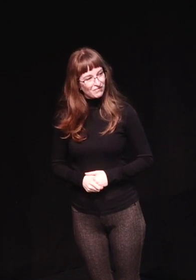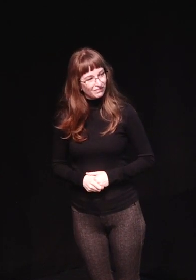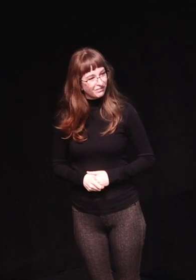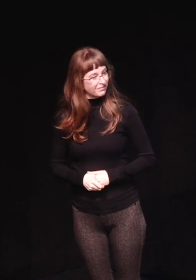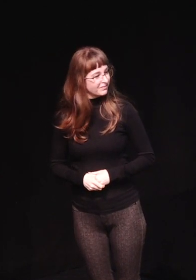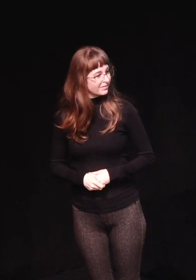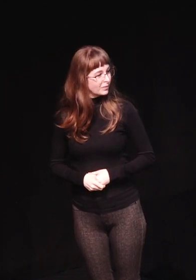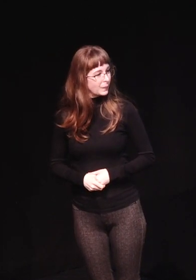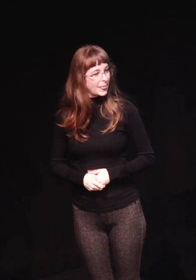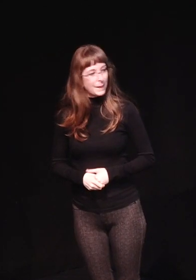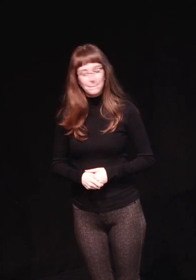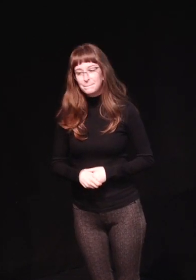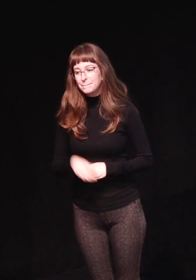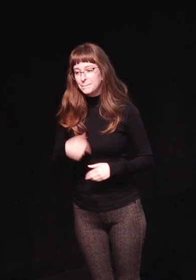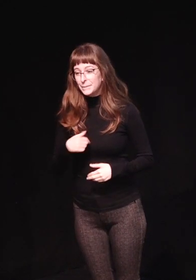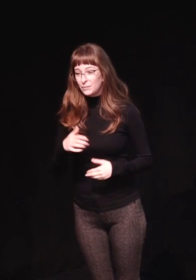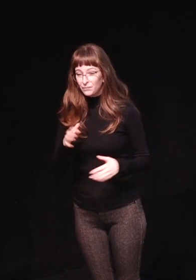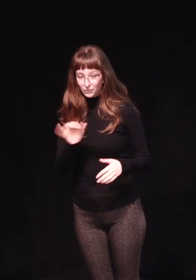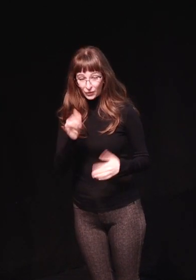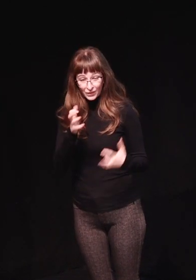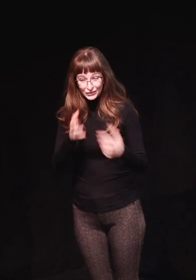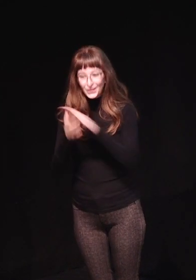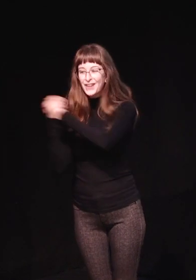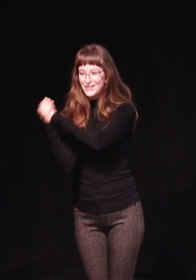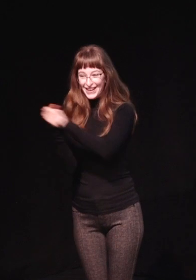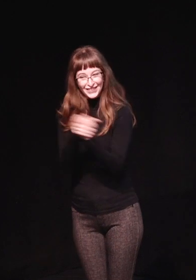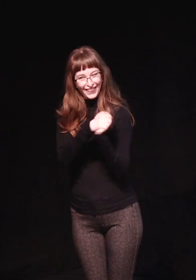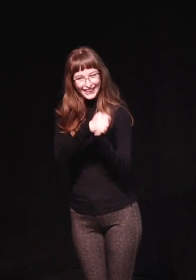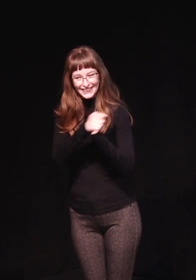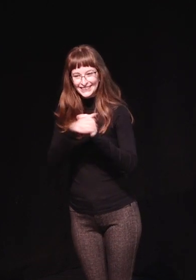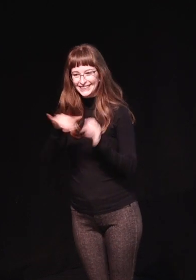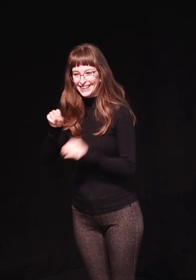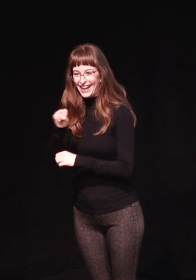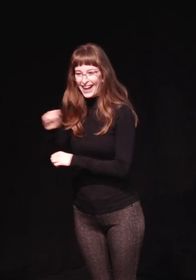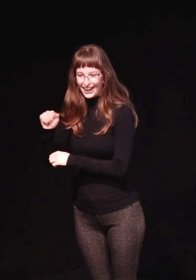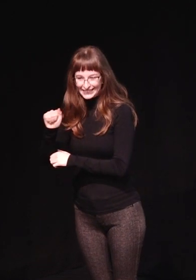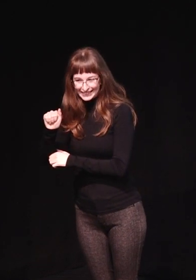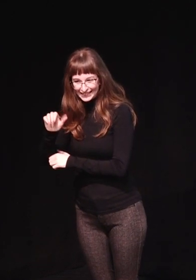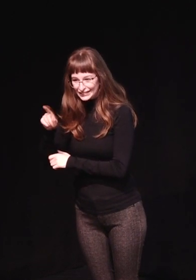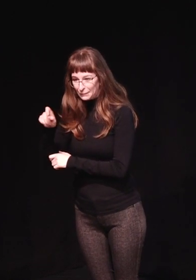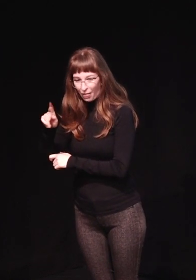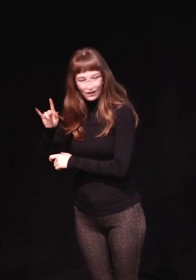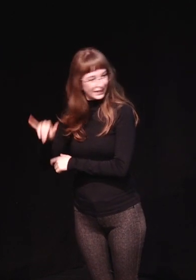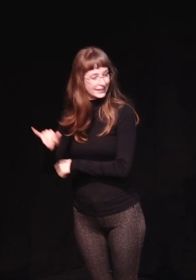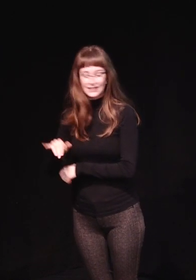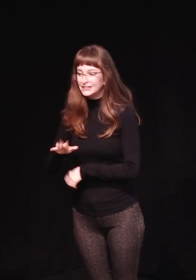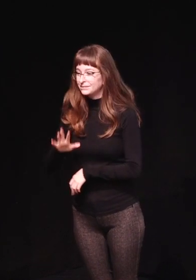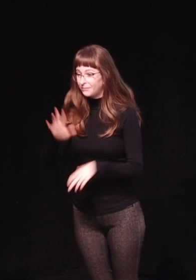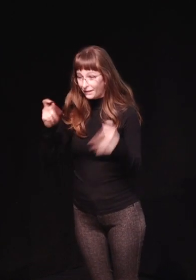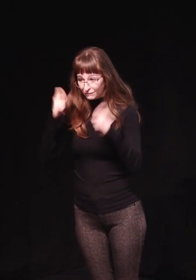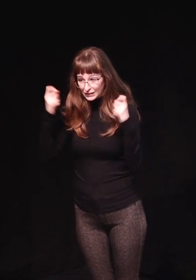And I just want to congratulate Isaac Zablocki, the festival co-founder, Ravit